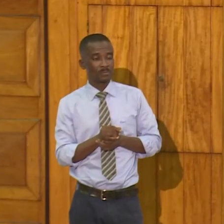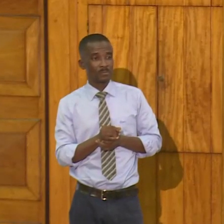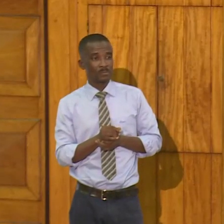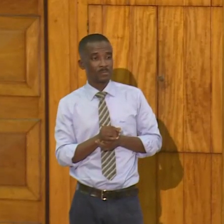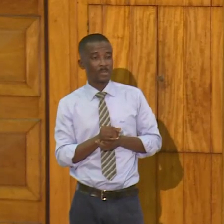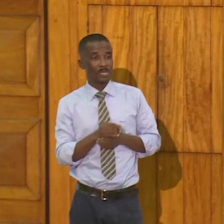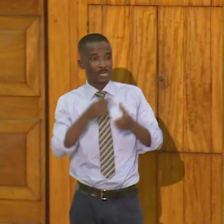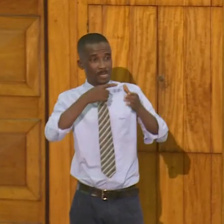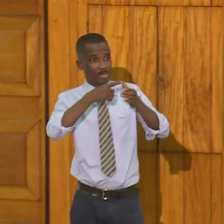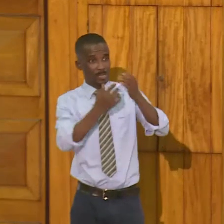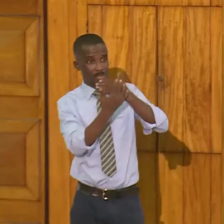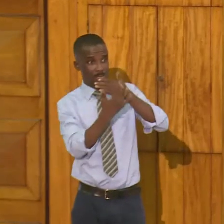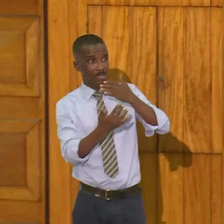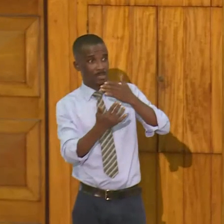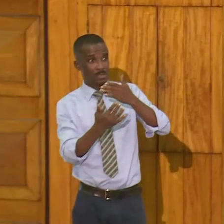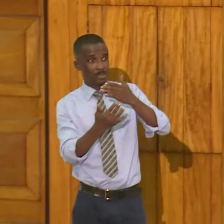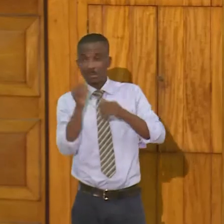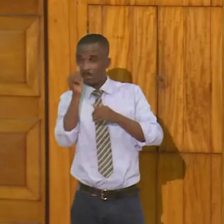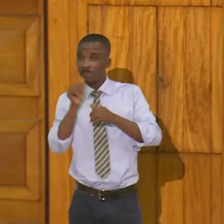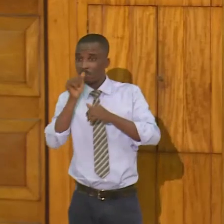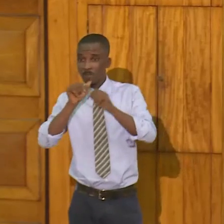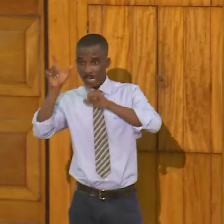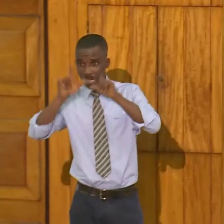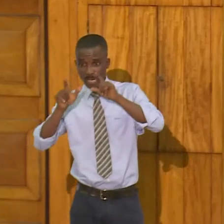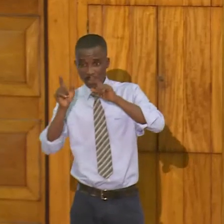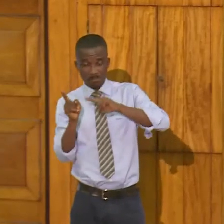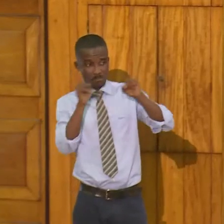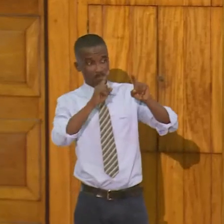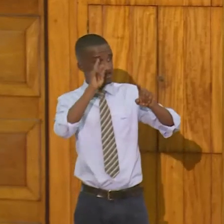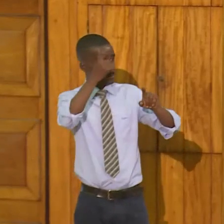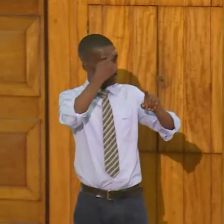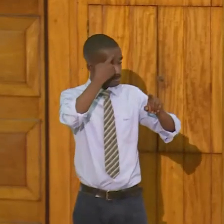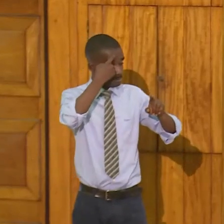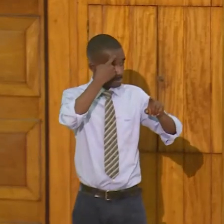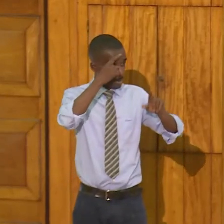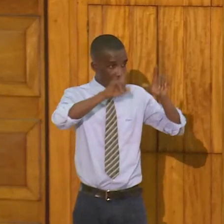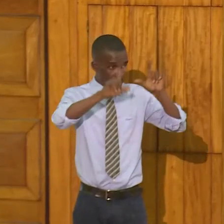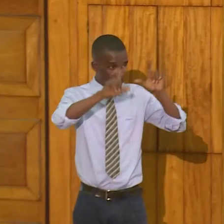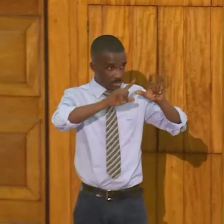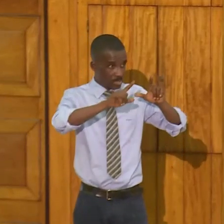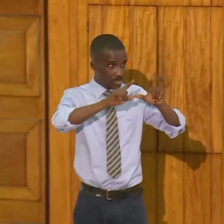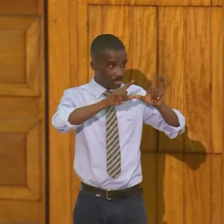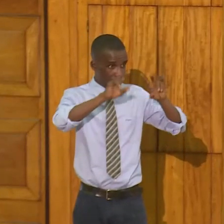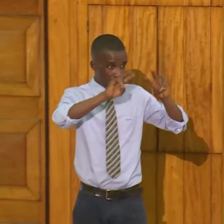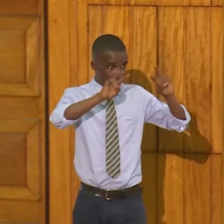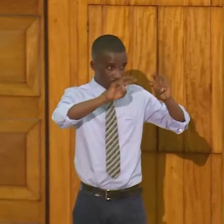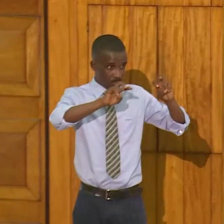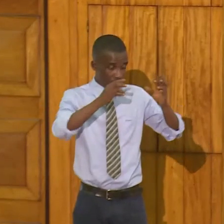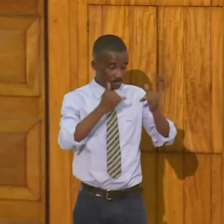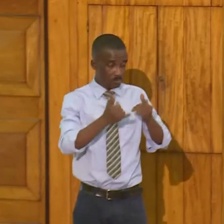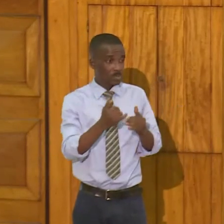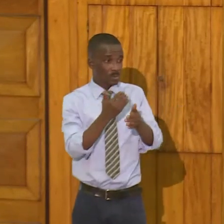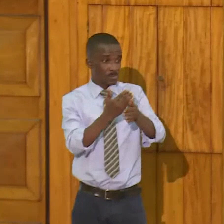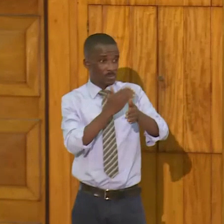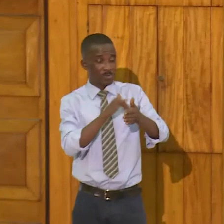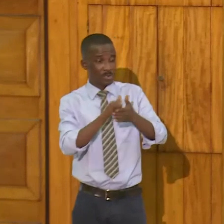to public laboratories for testing. As part of this study, we actually made sure that there was proper monitoring. And even before